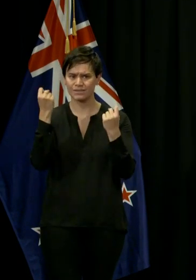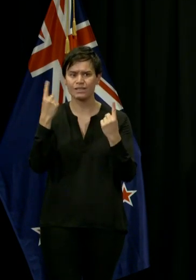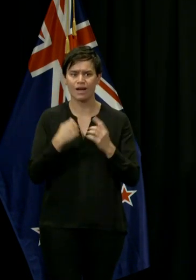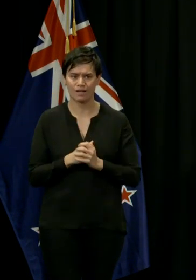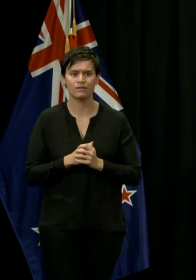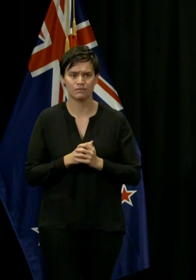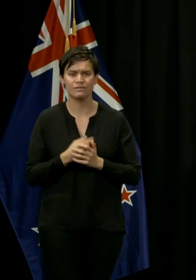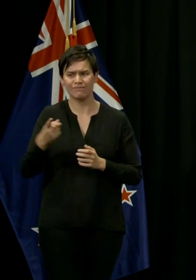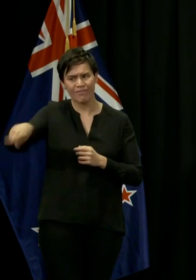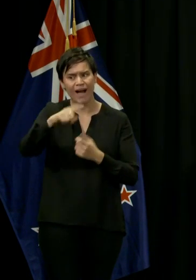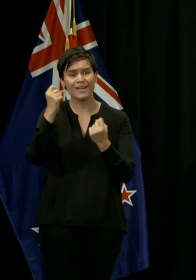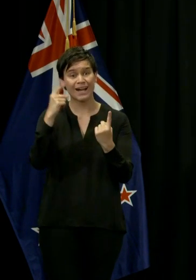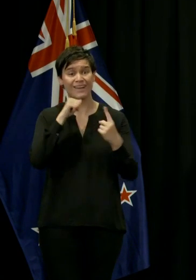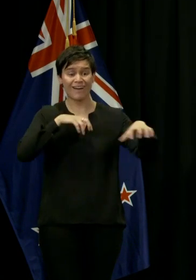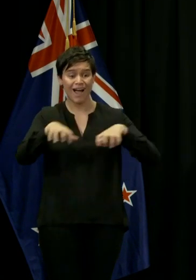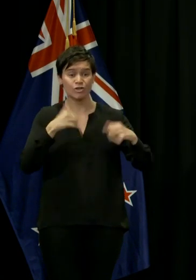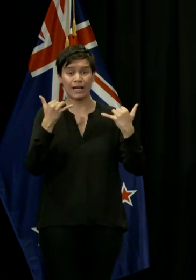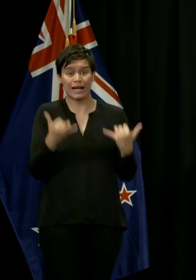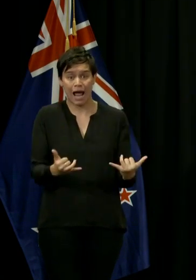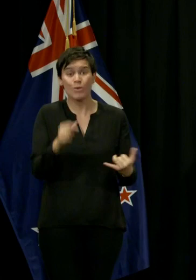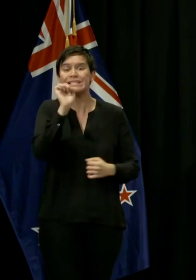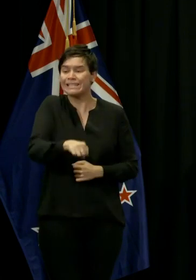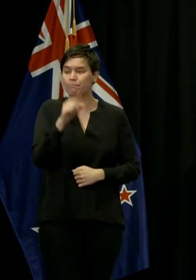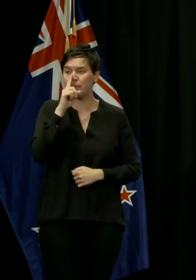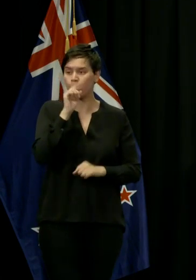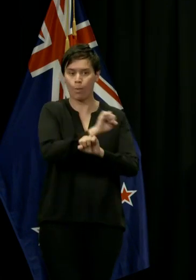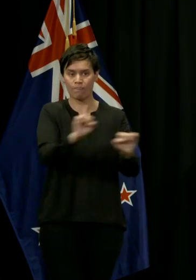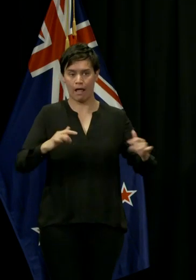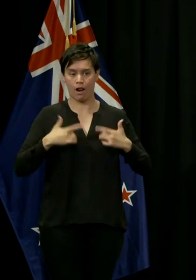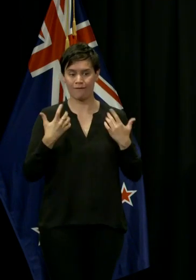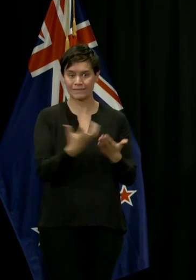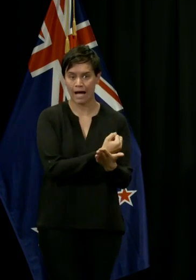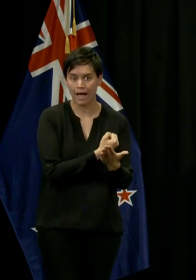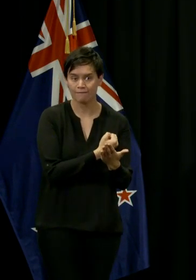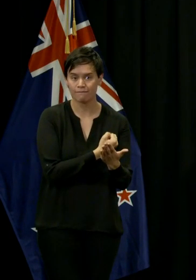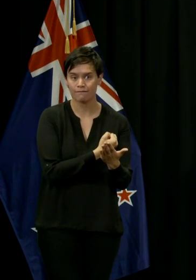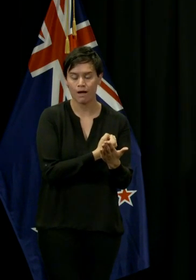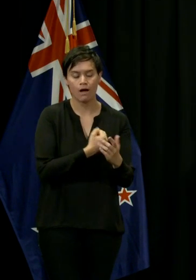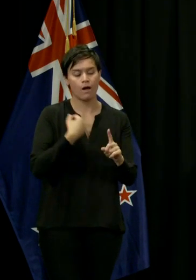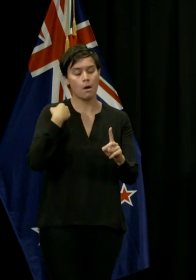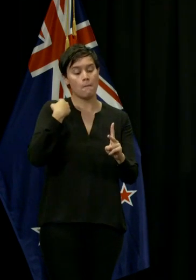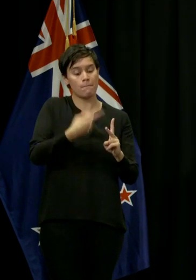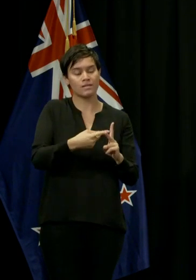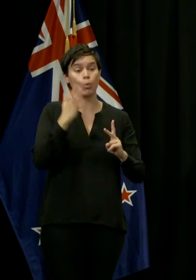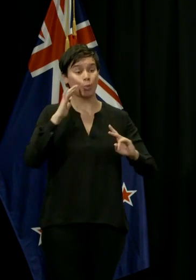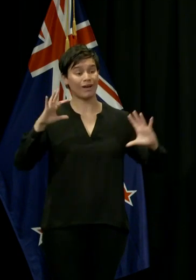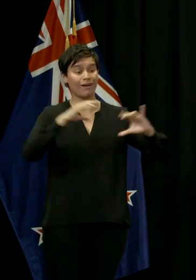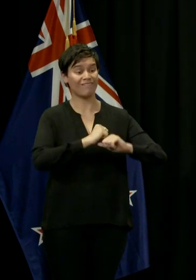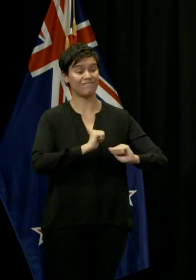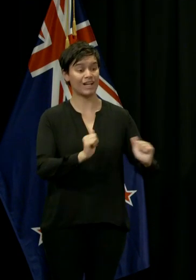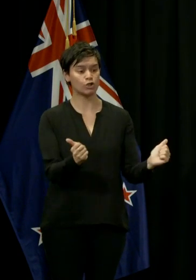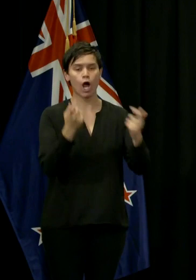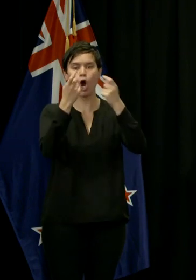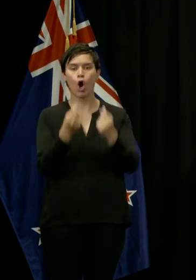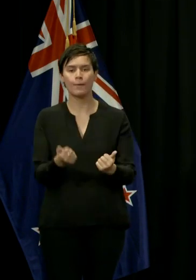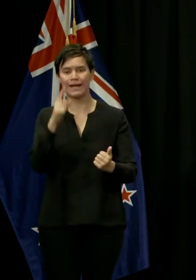this action now means not only that we save lives, it also means that when we can come out the other end of this, we can have an economy that will function